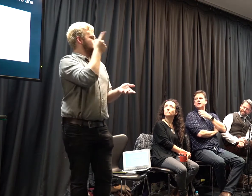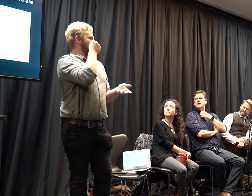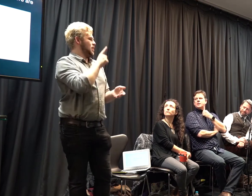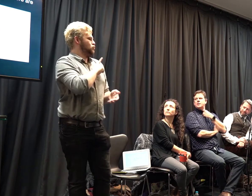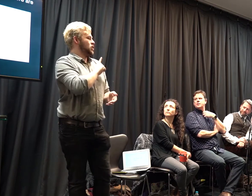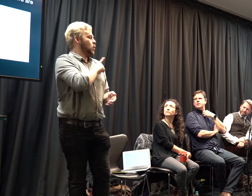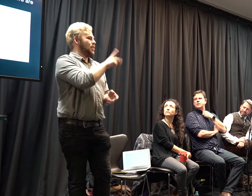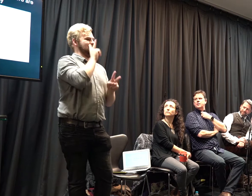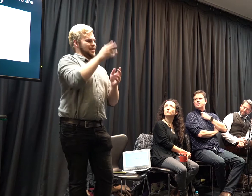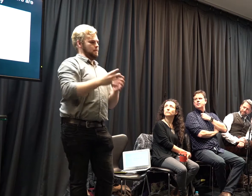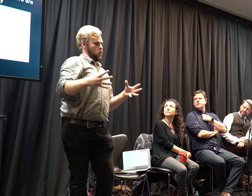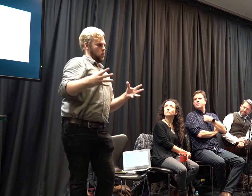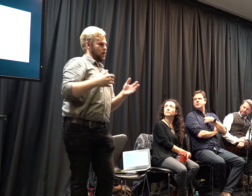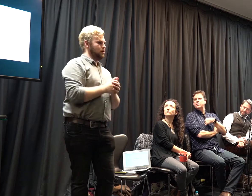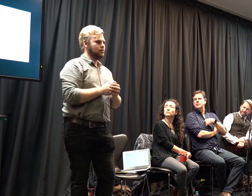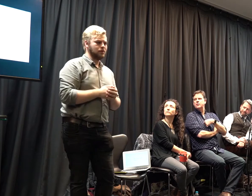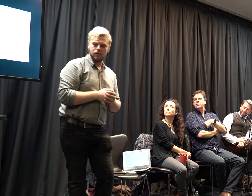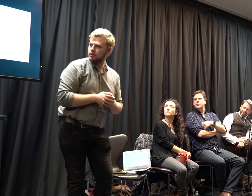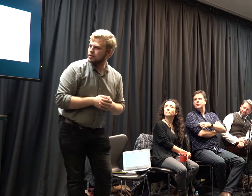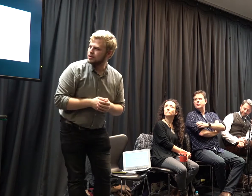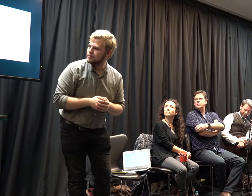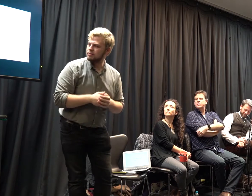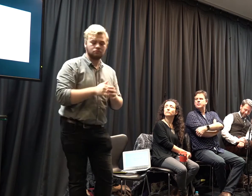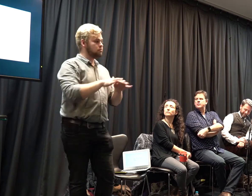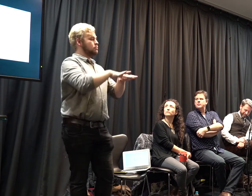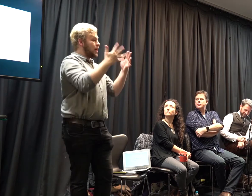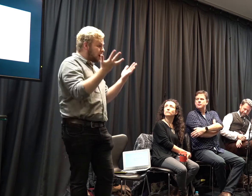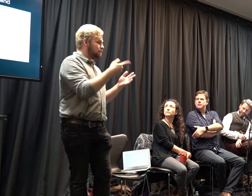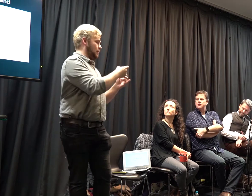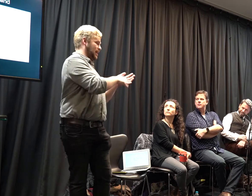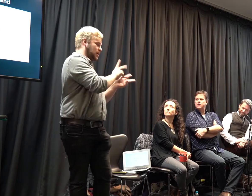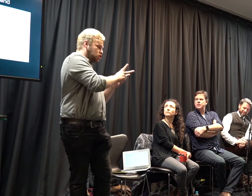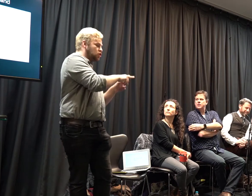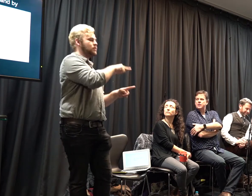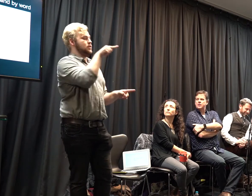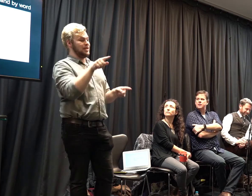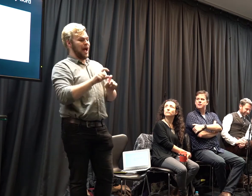word of mouth throughout the community they attend these performances.